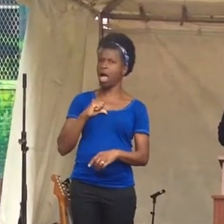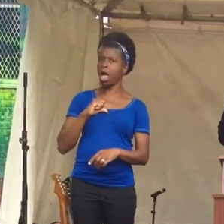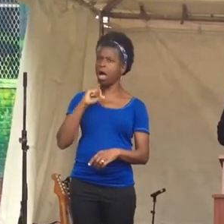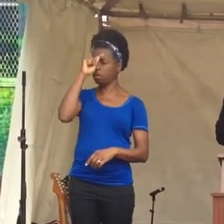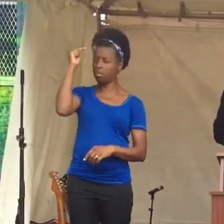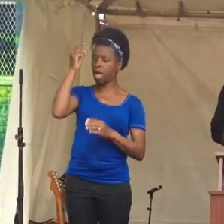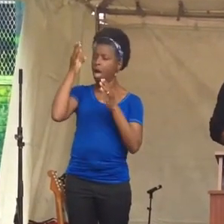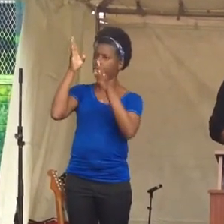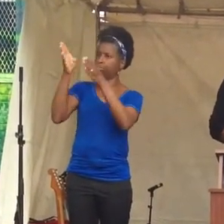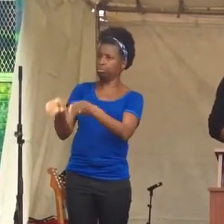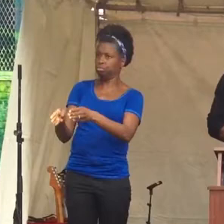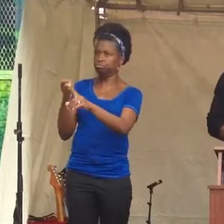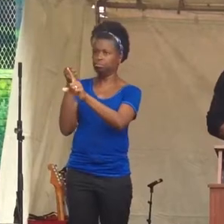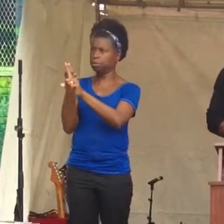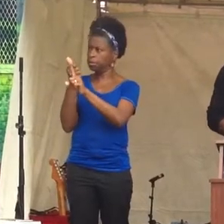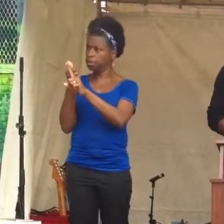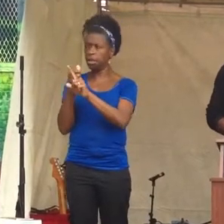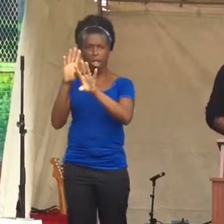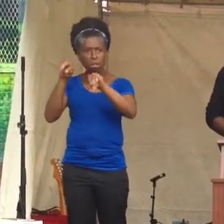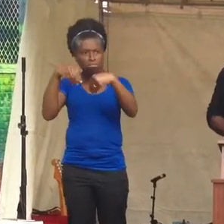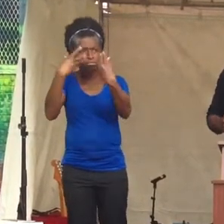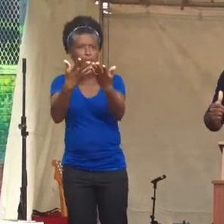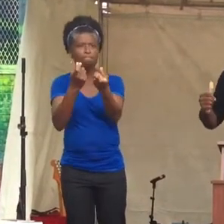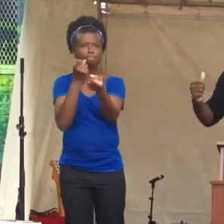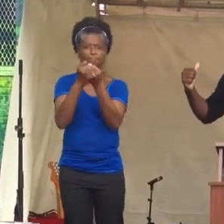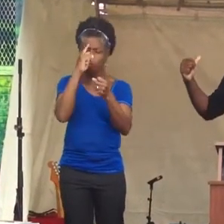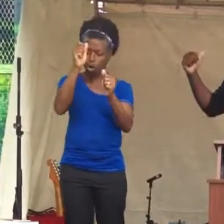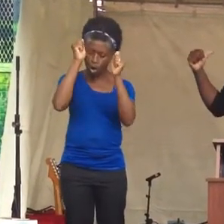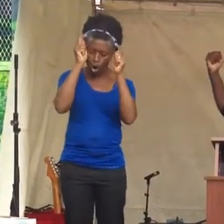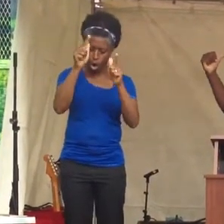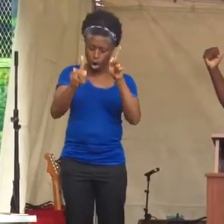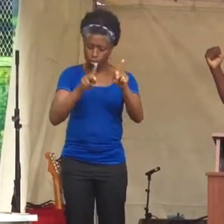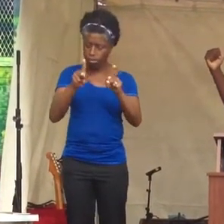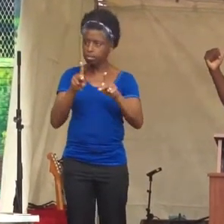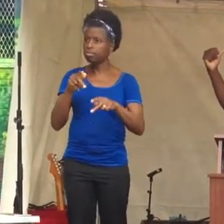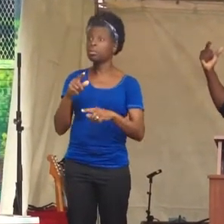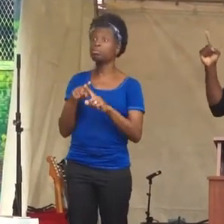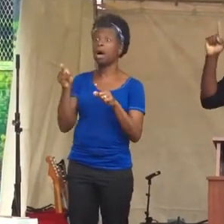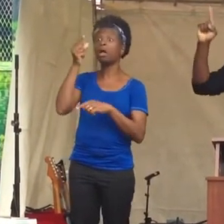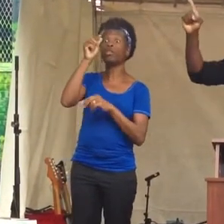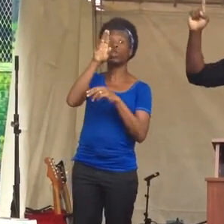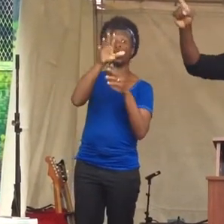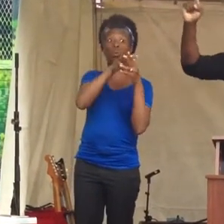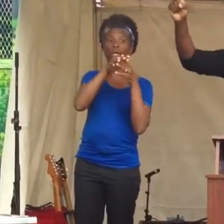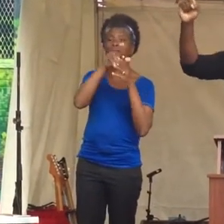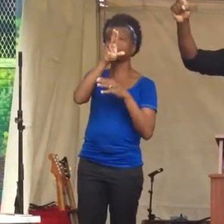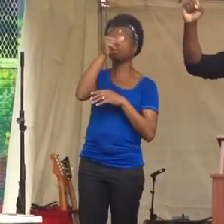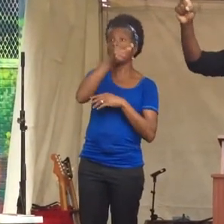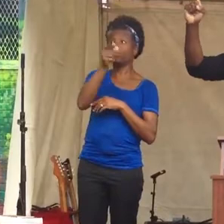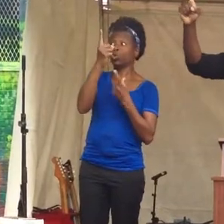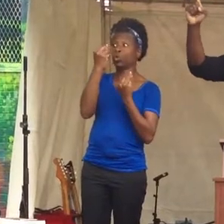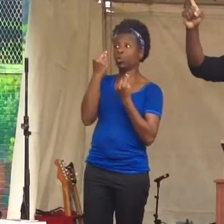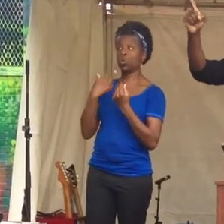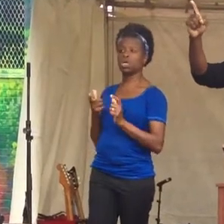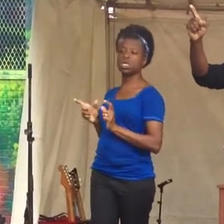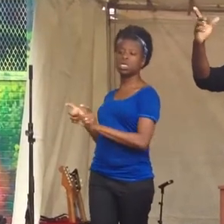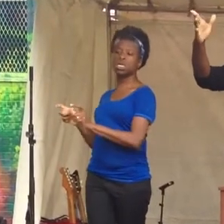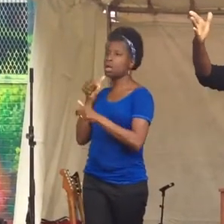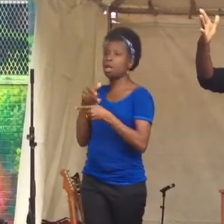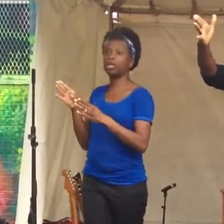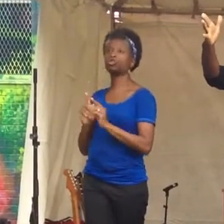the advancement of all mankind. They are preventing him from leaving this country to attend peace